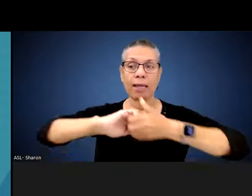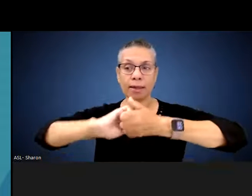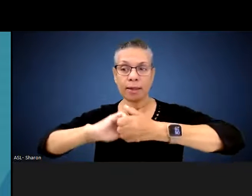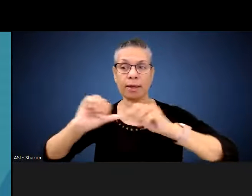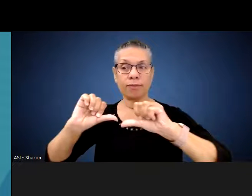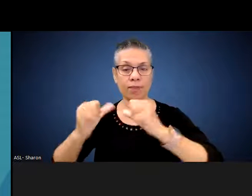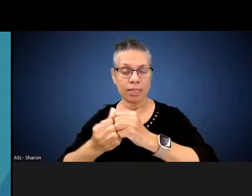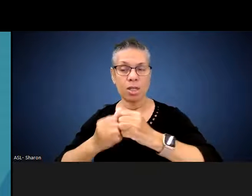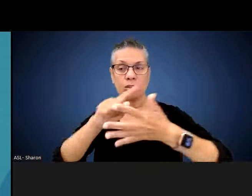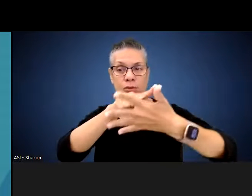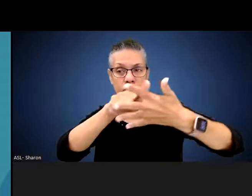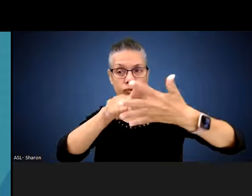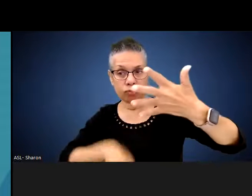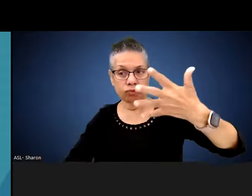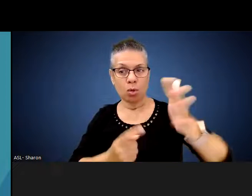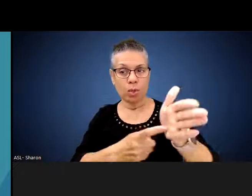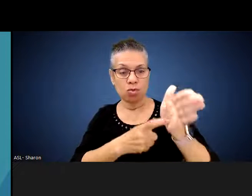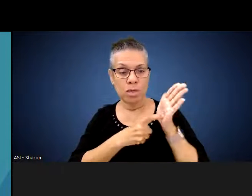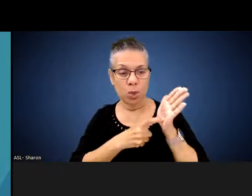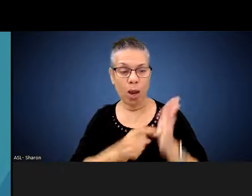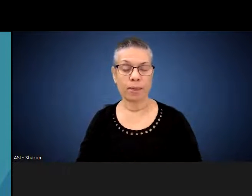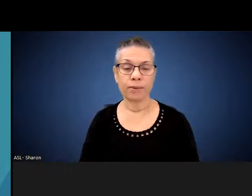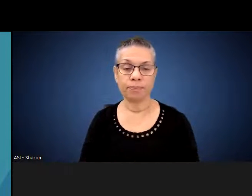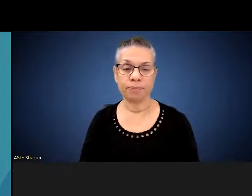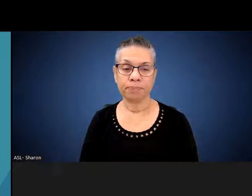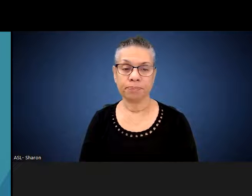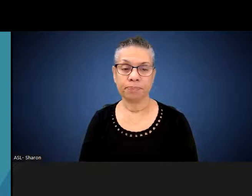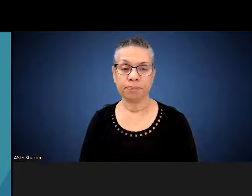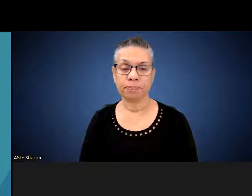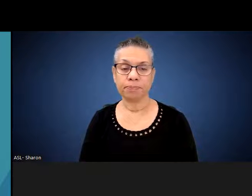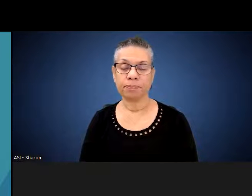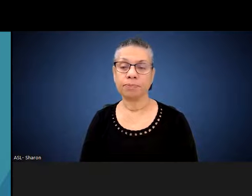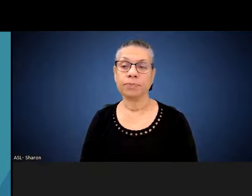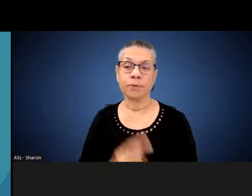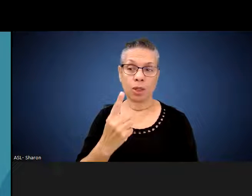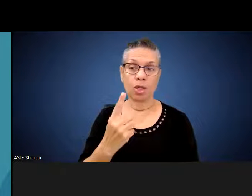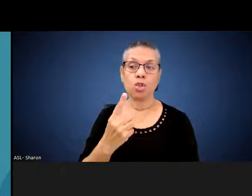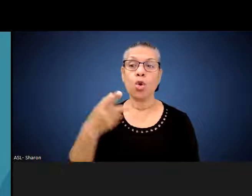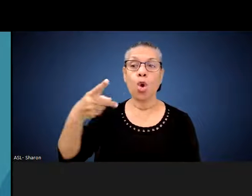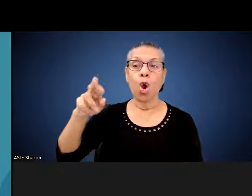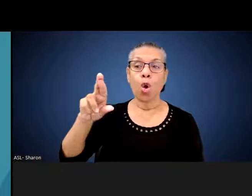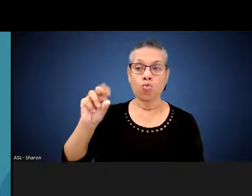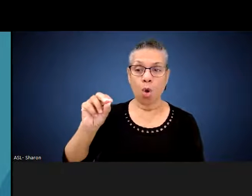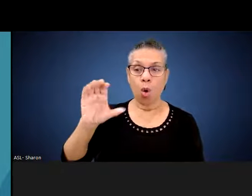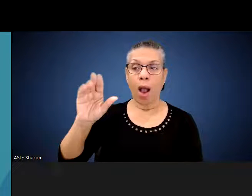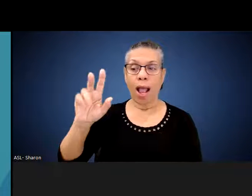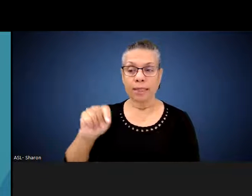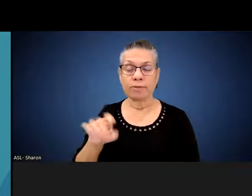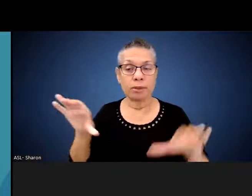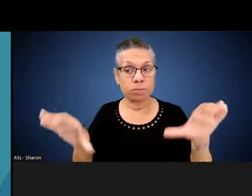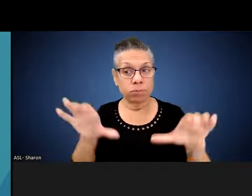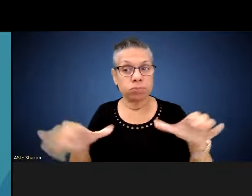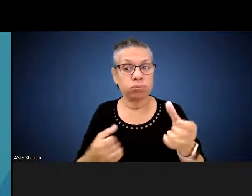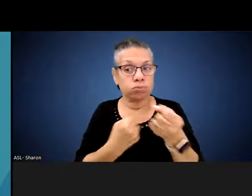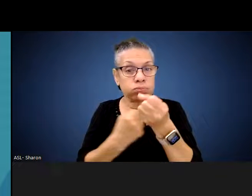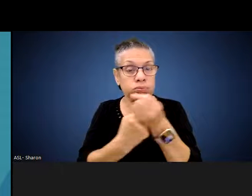the following requirements. They are to proactively promote environmental justice in all